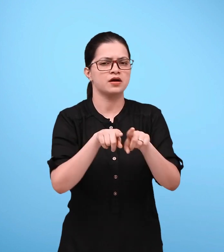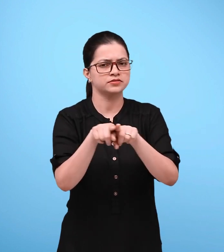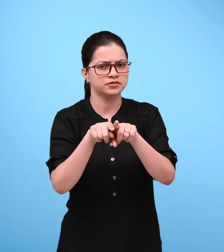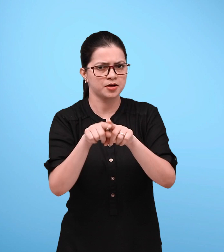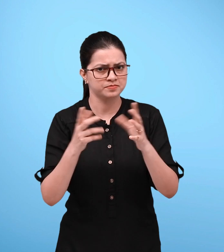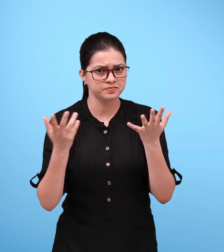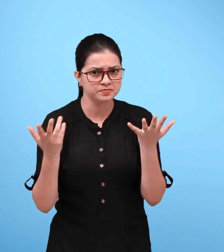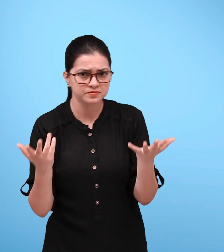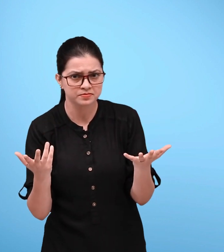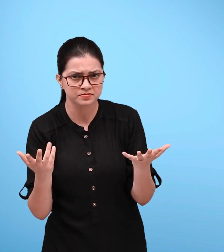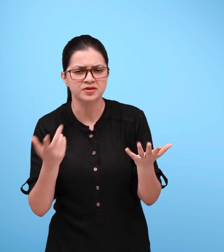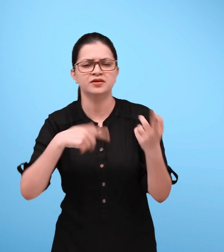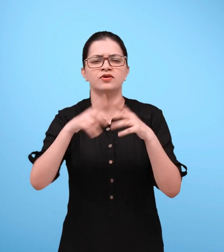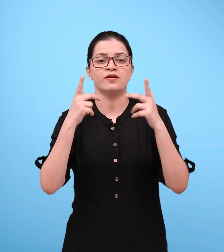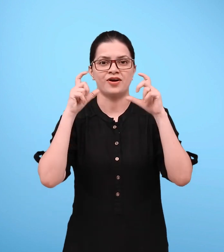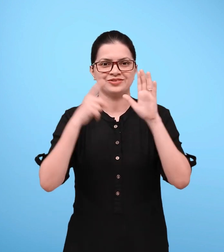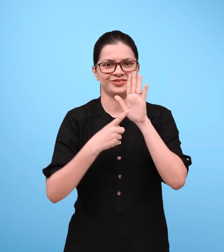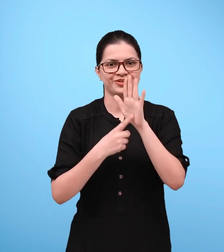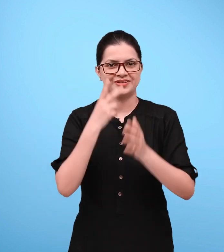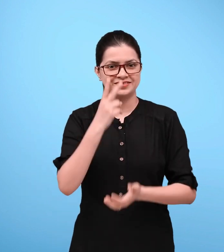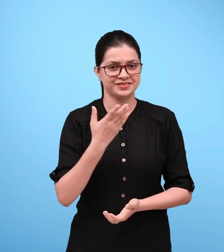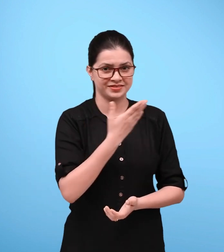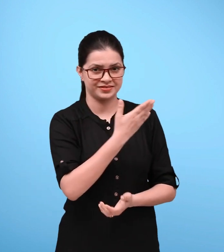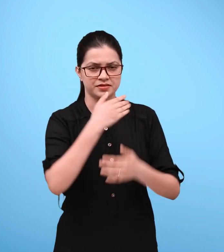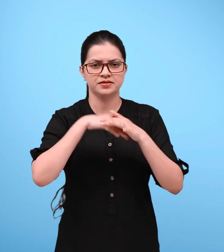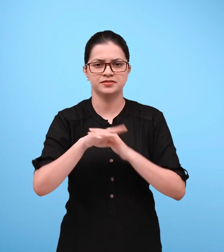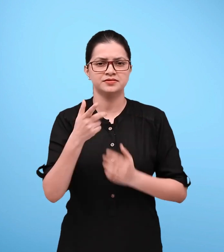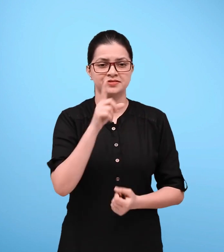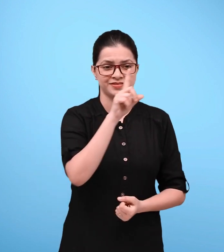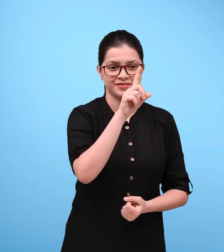For example, in figure 10.8b,